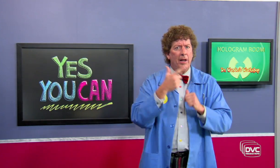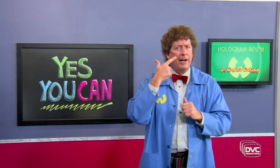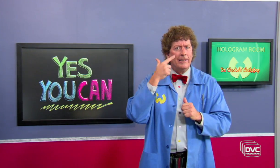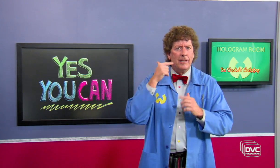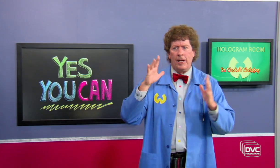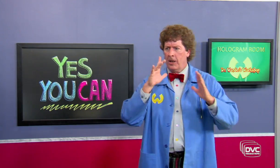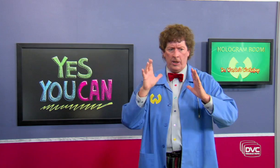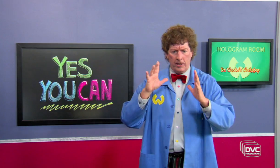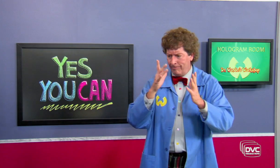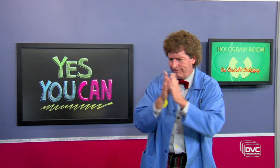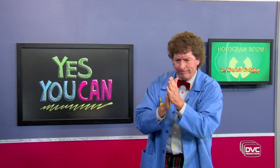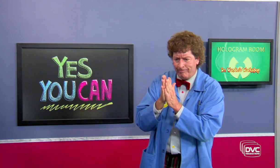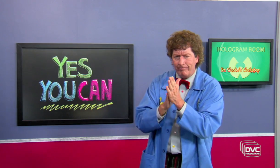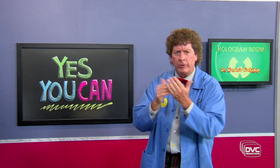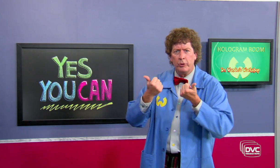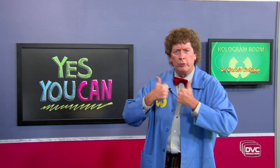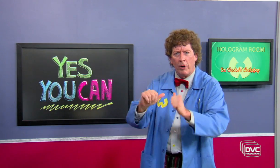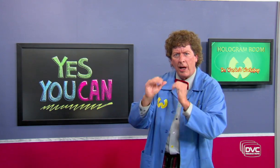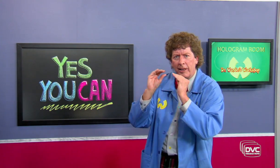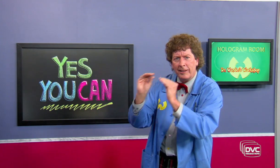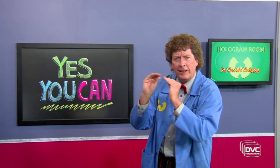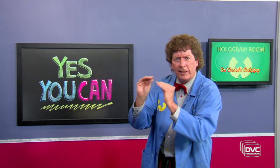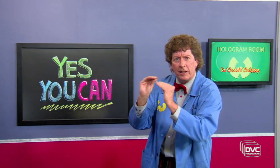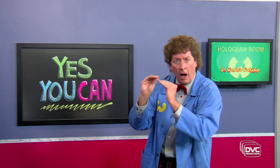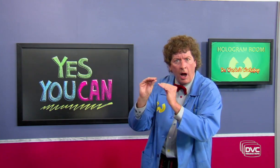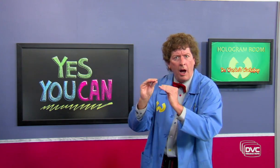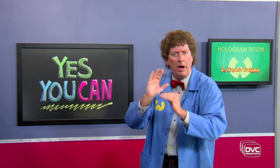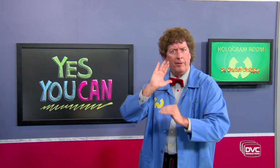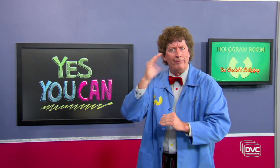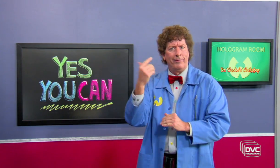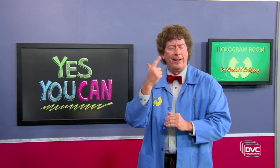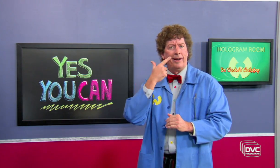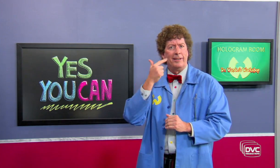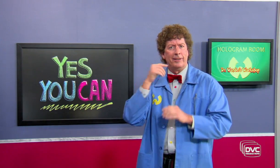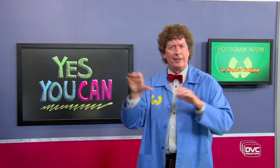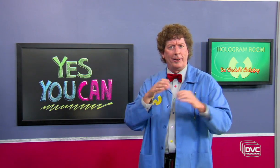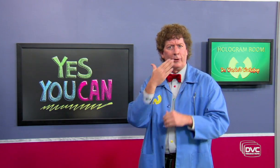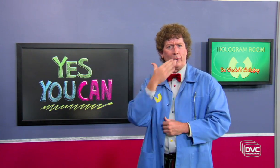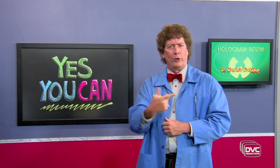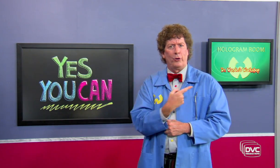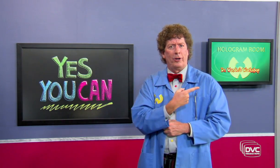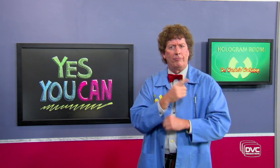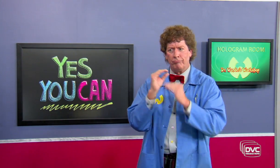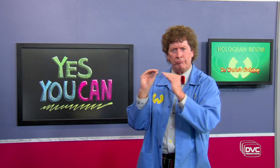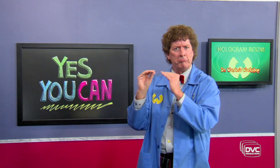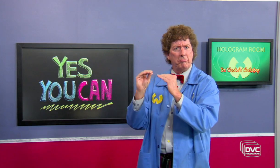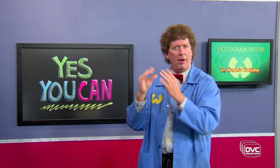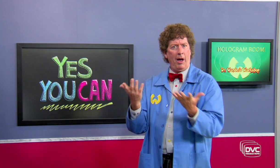a chance to try her hand at being a teacher. Looks like she did a good job.